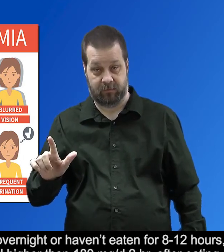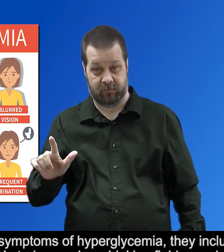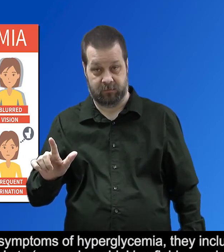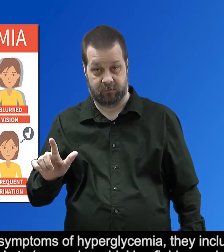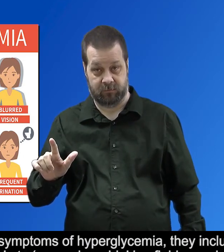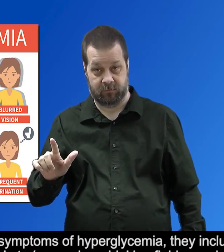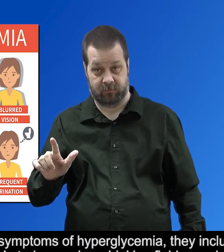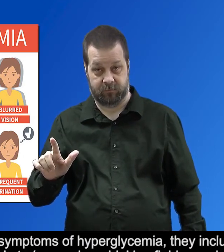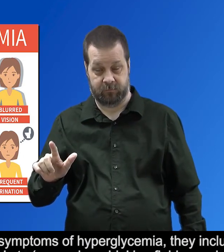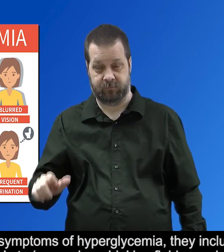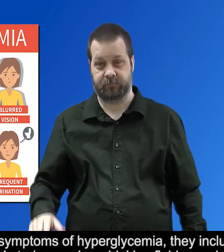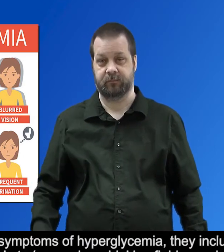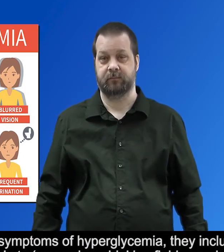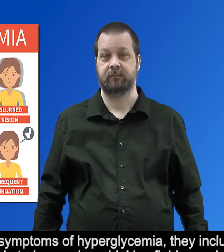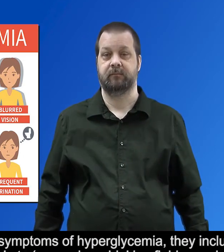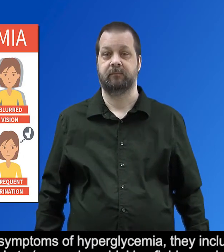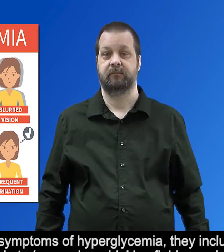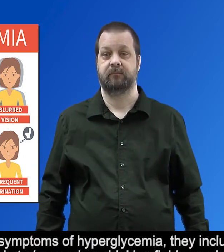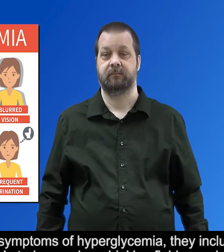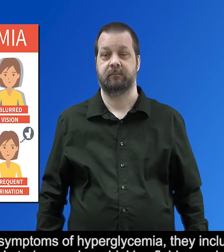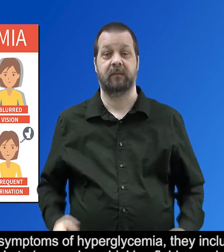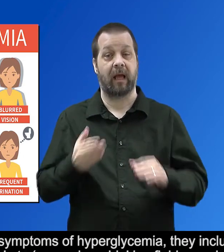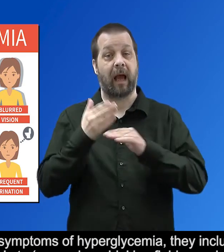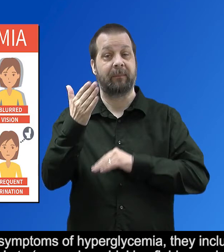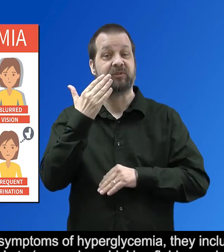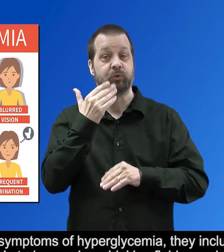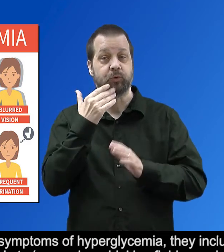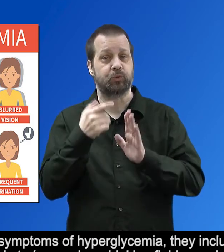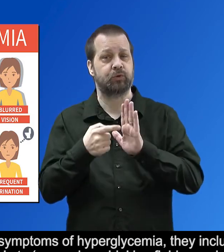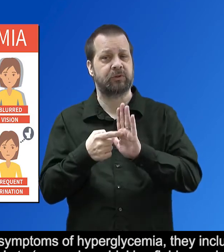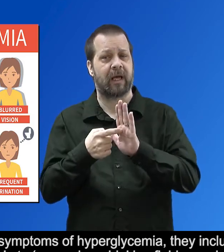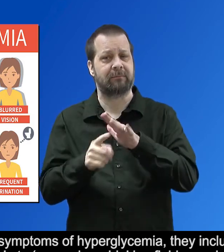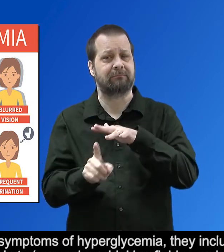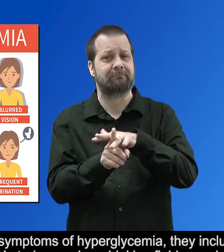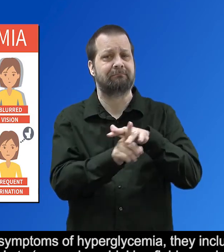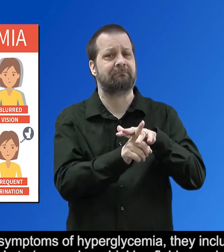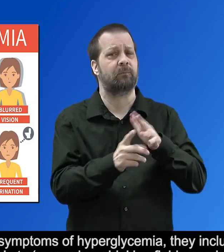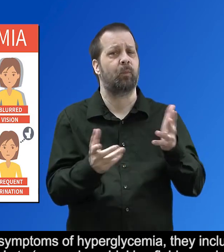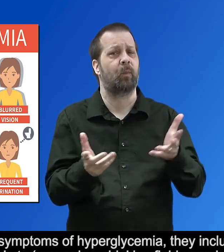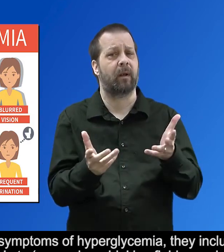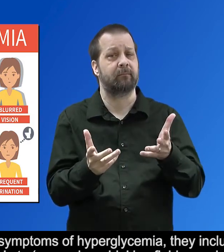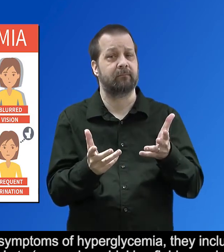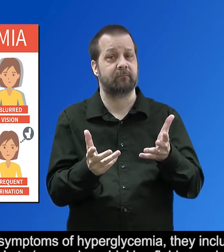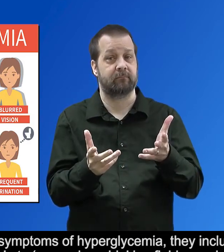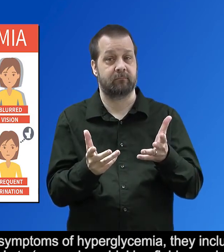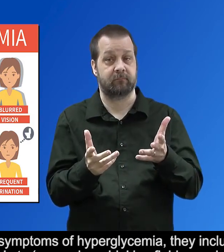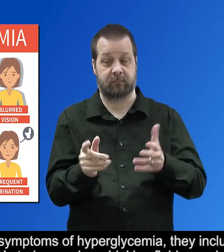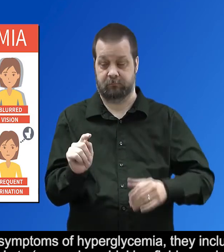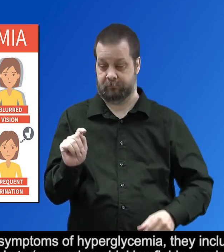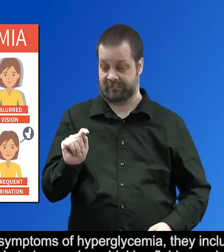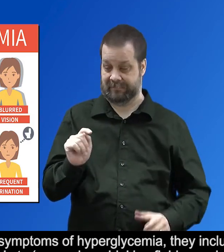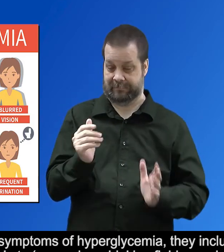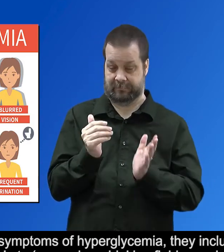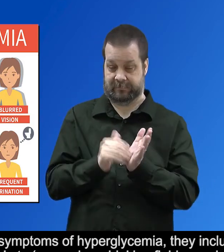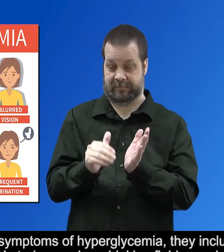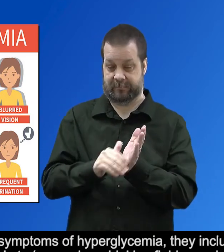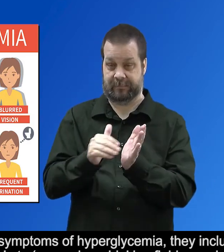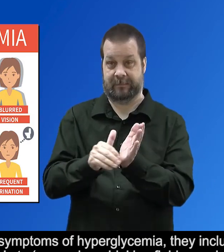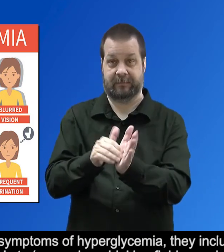There are signs and symptoms of hyperglycemia. They include frequent urination,